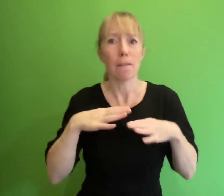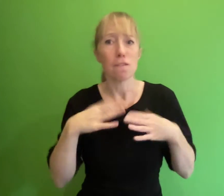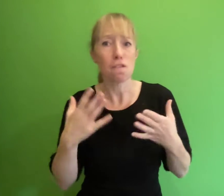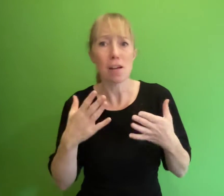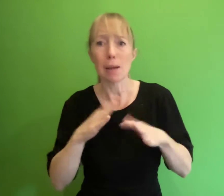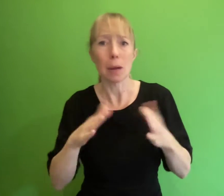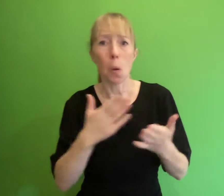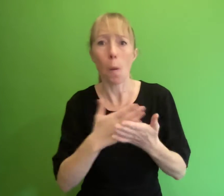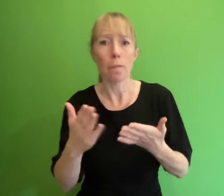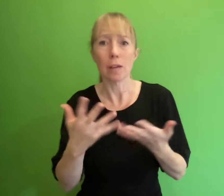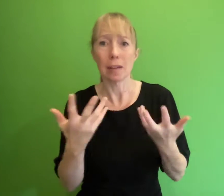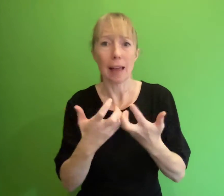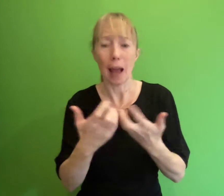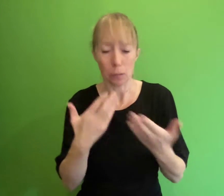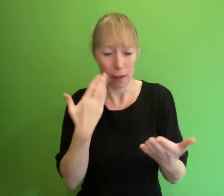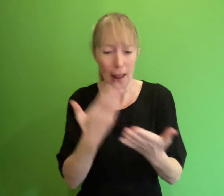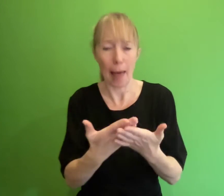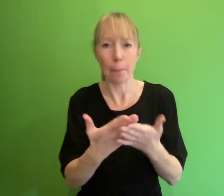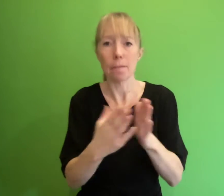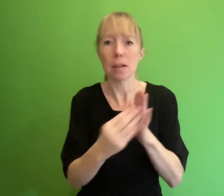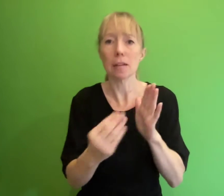example. Writers Survey respondent.